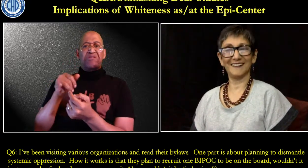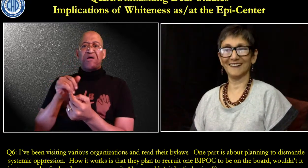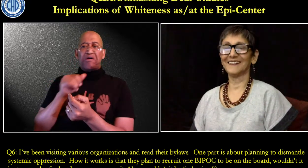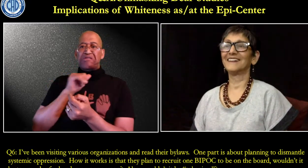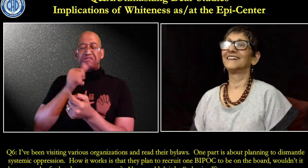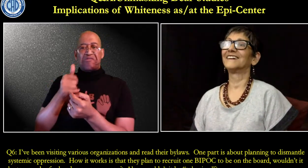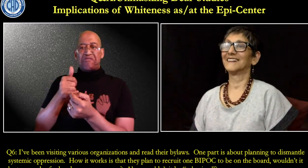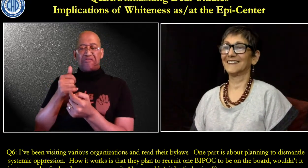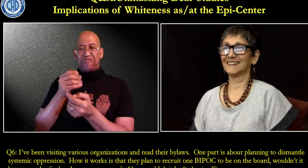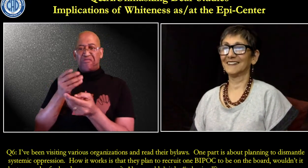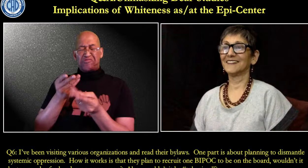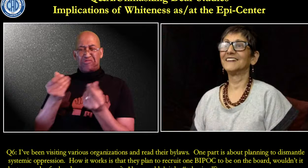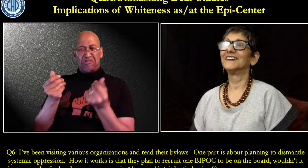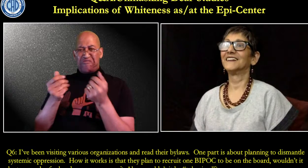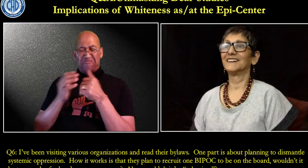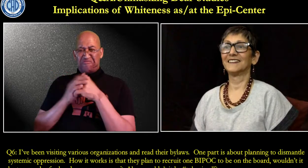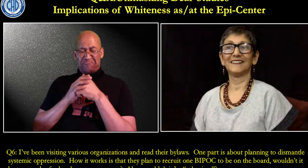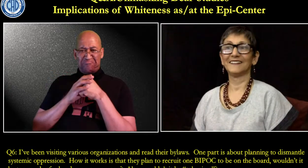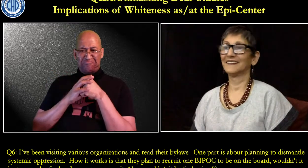BIPOC in California.